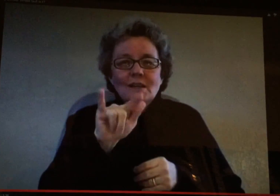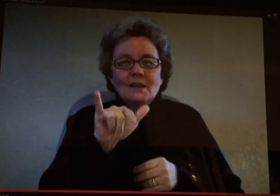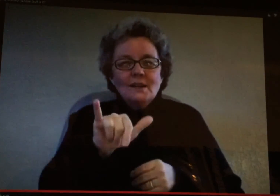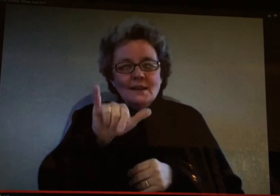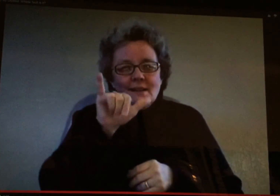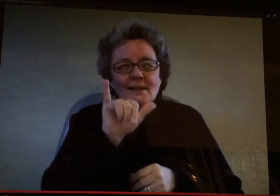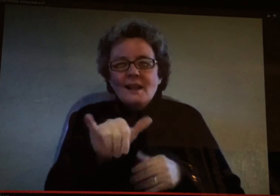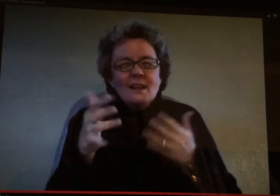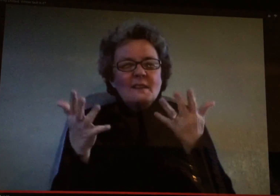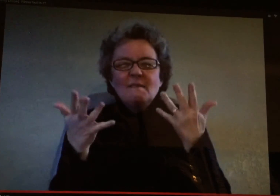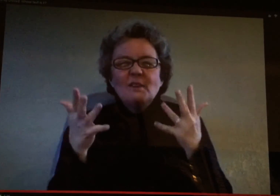true unity.